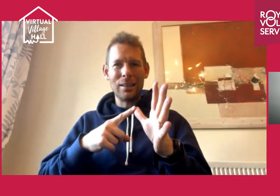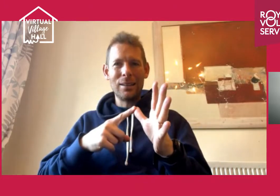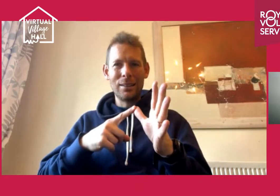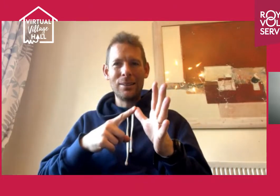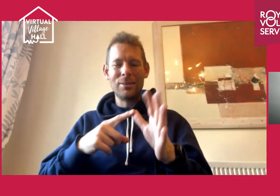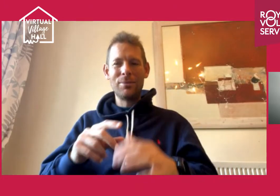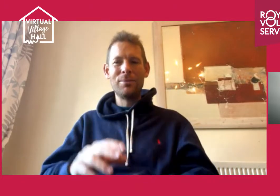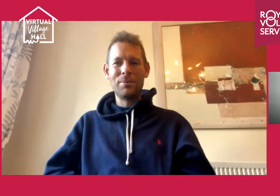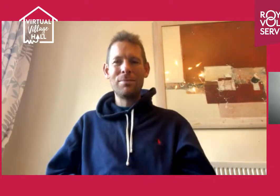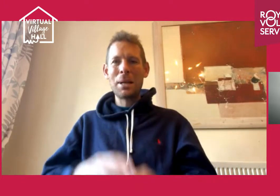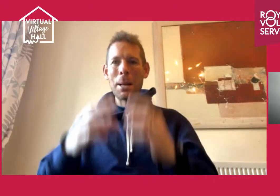Panda.